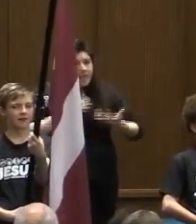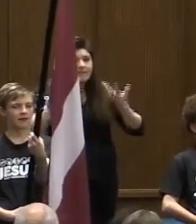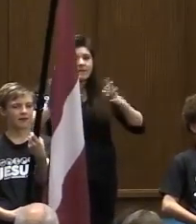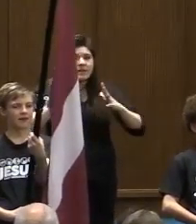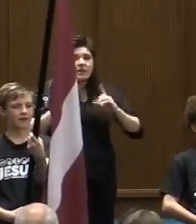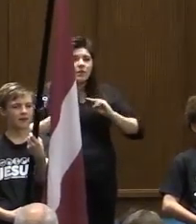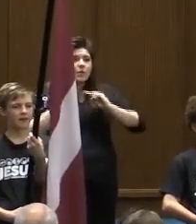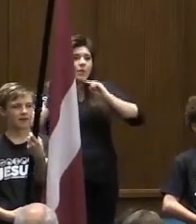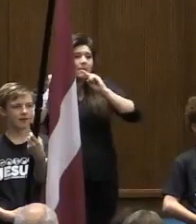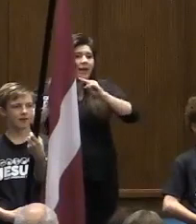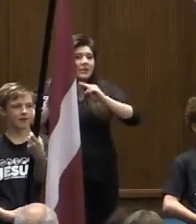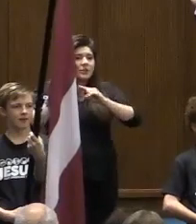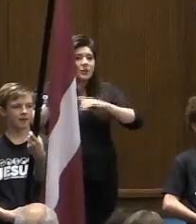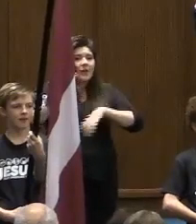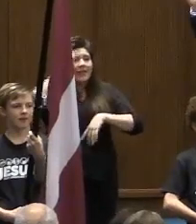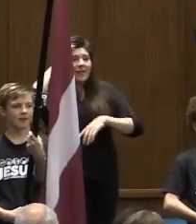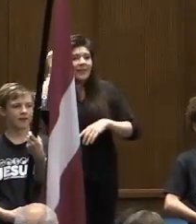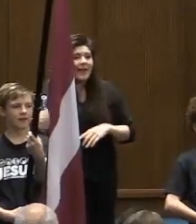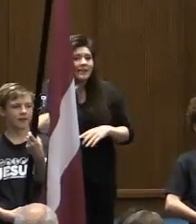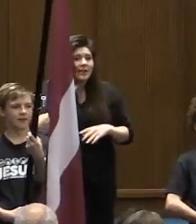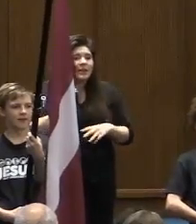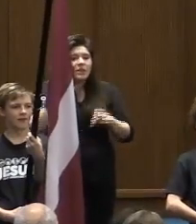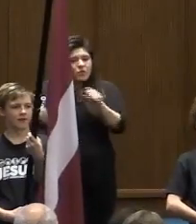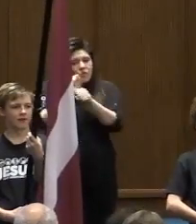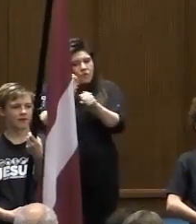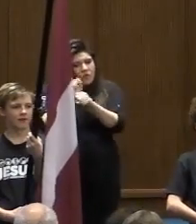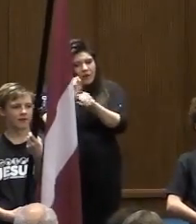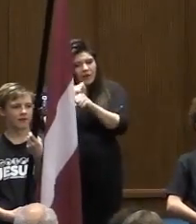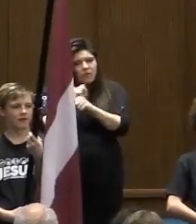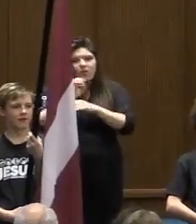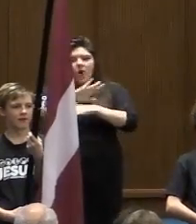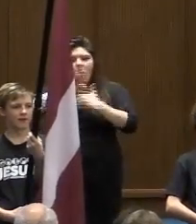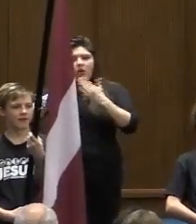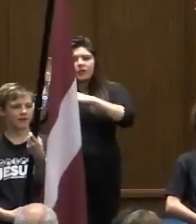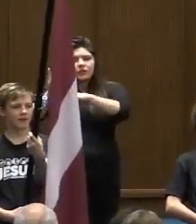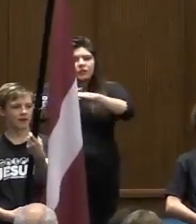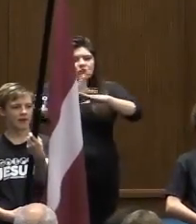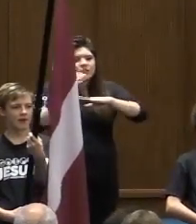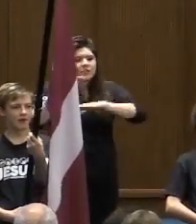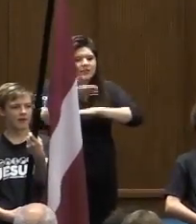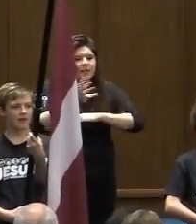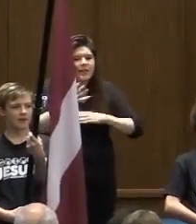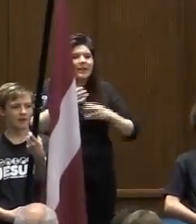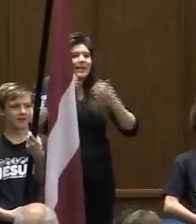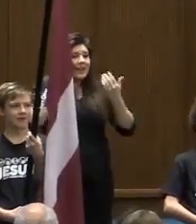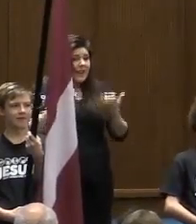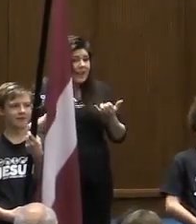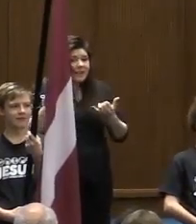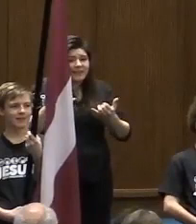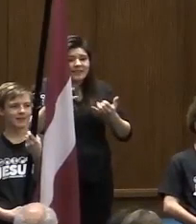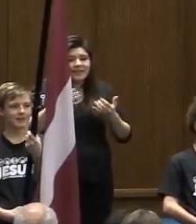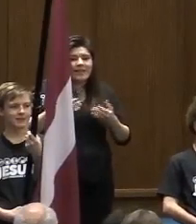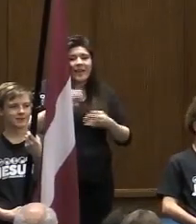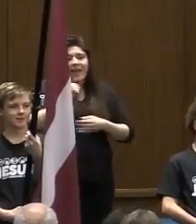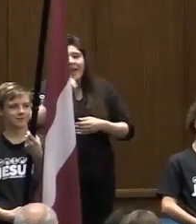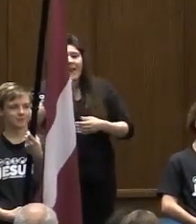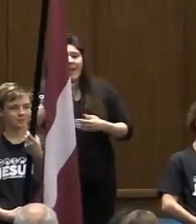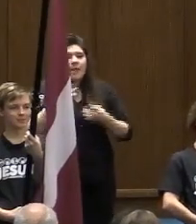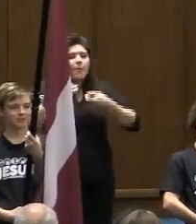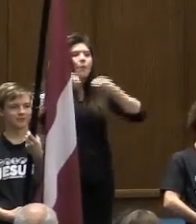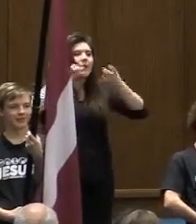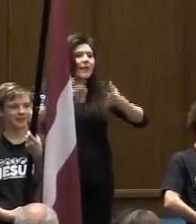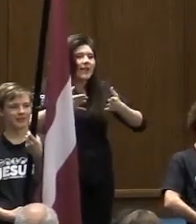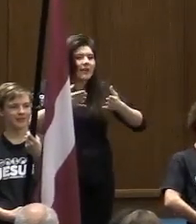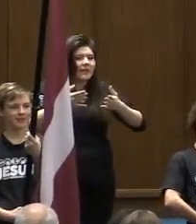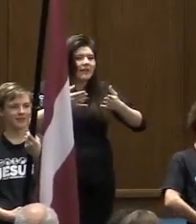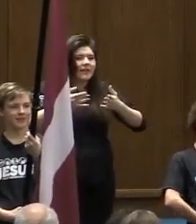he went back to Alaska, and he's working with all of the churches in Alaska. Now he's an AIM coordinator, and he's coordinating AIMers.